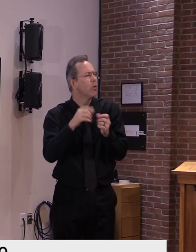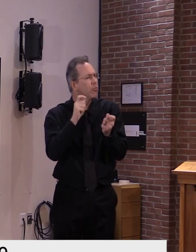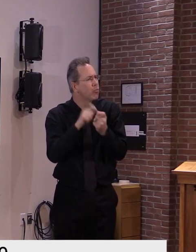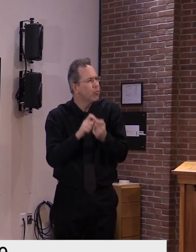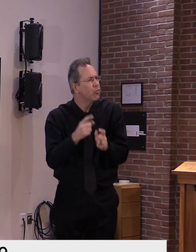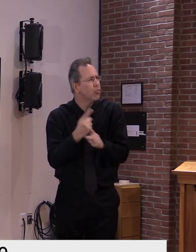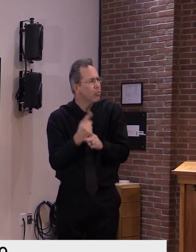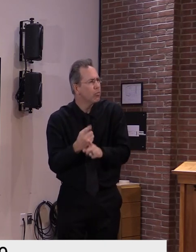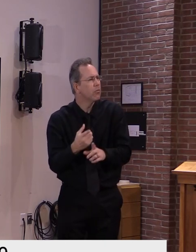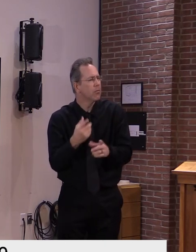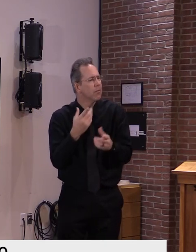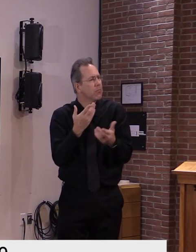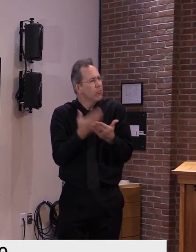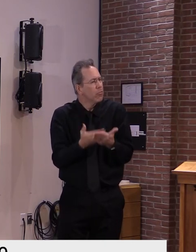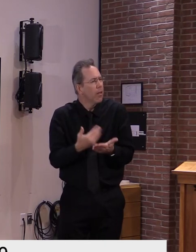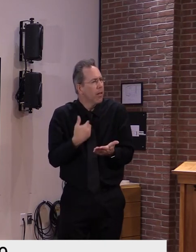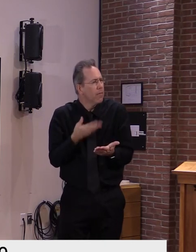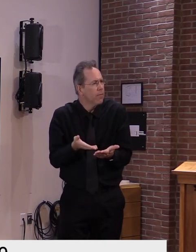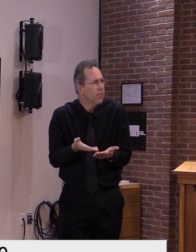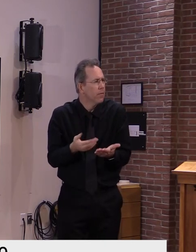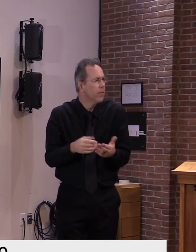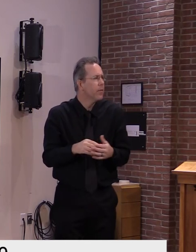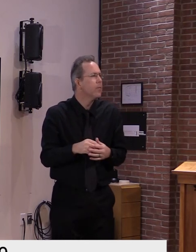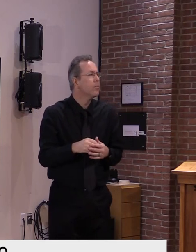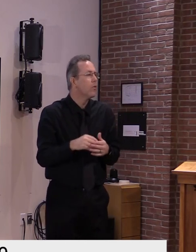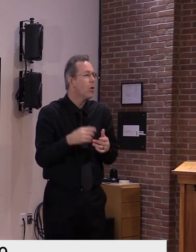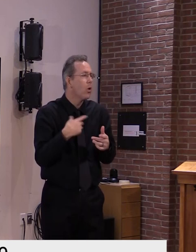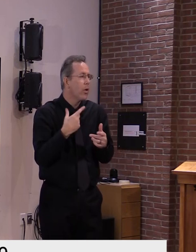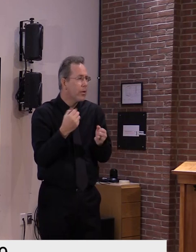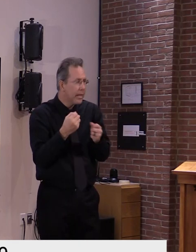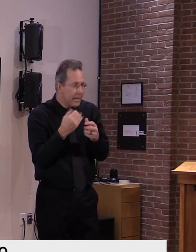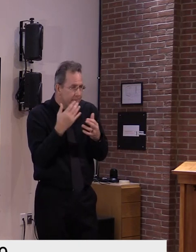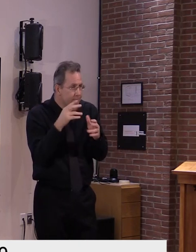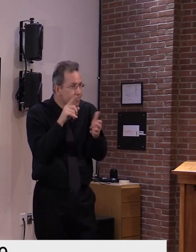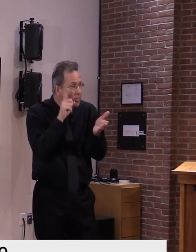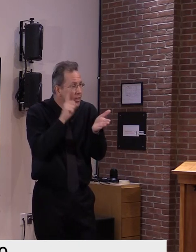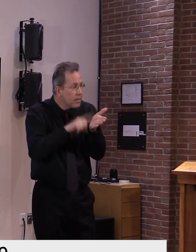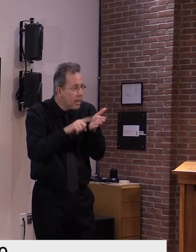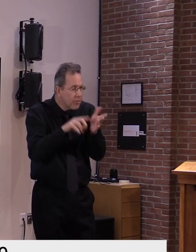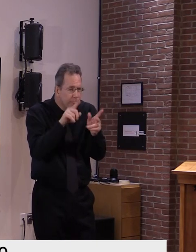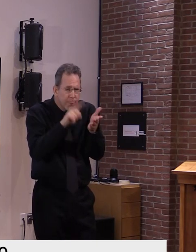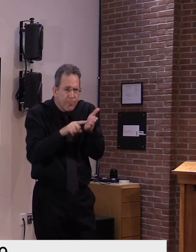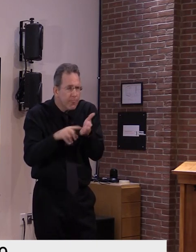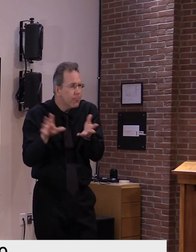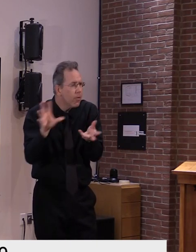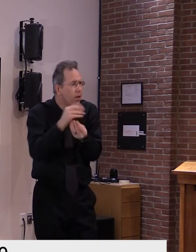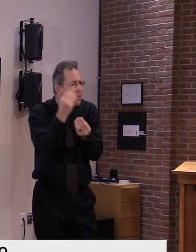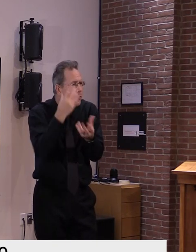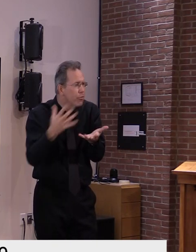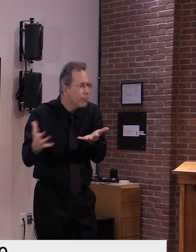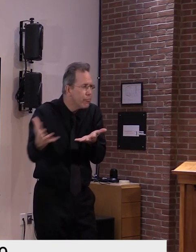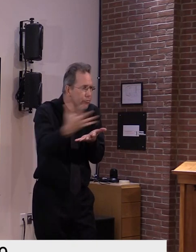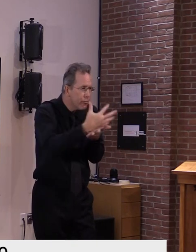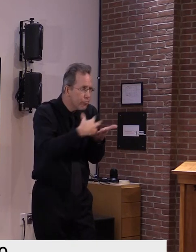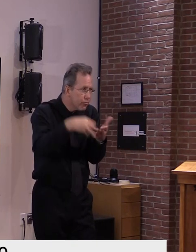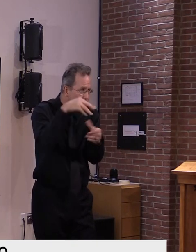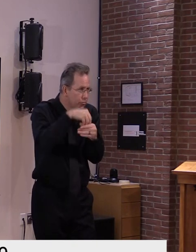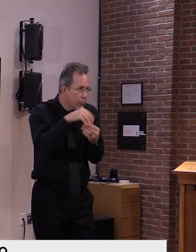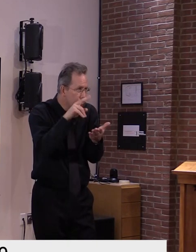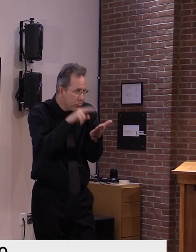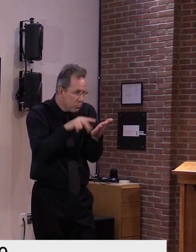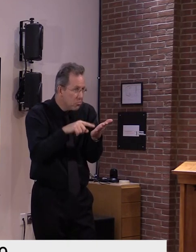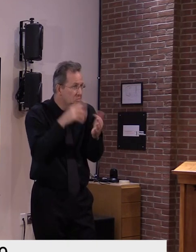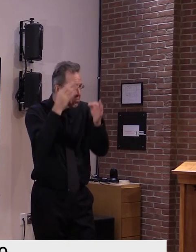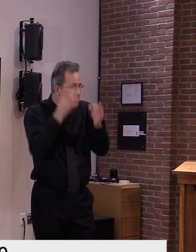much more resolved in the scientific world, I don't have a good firm answer. But I do think it is something